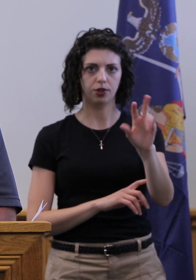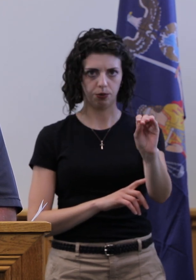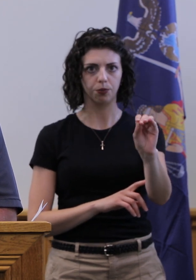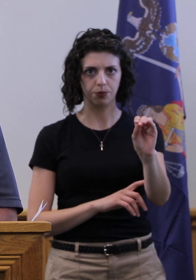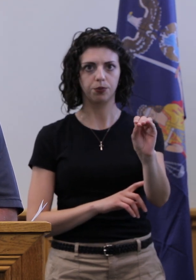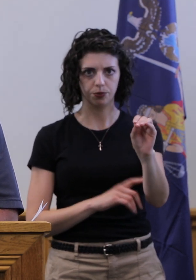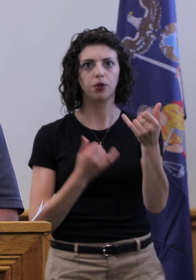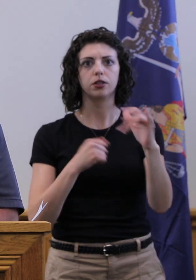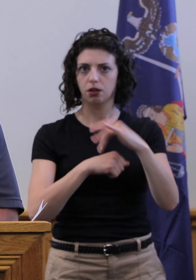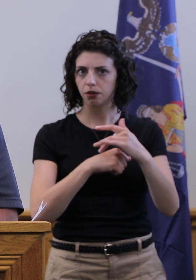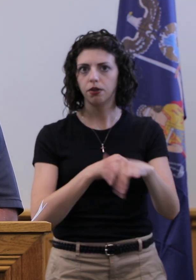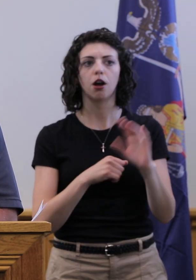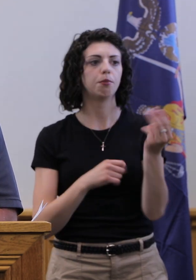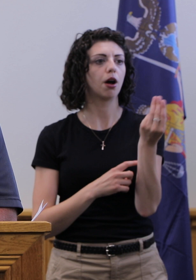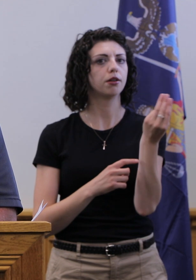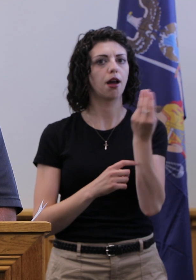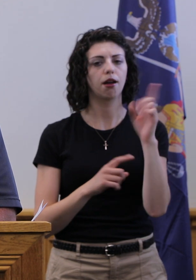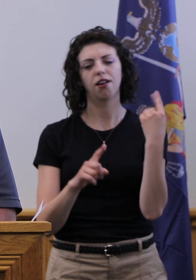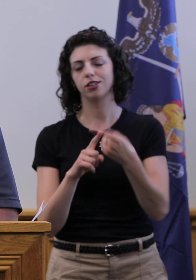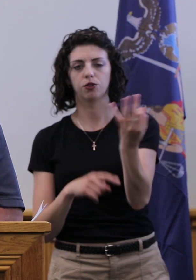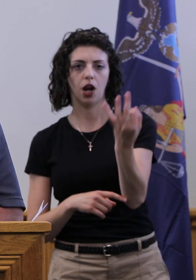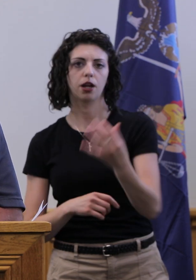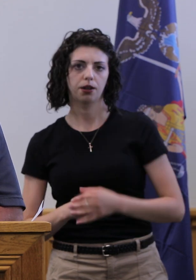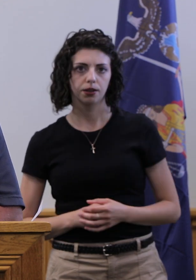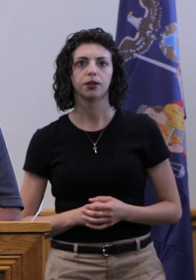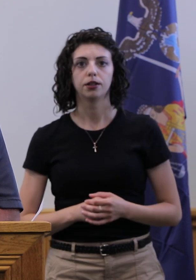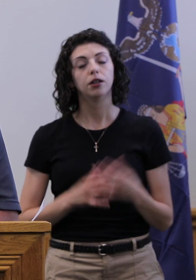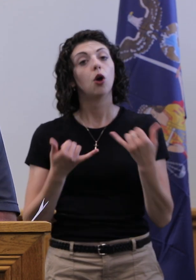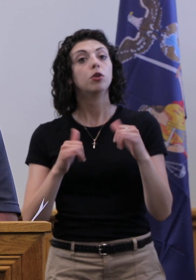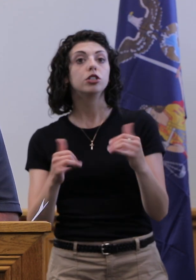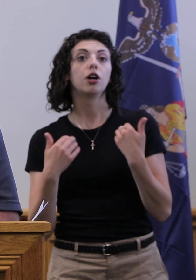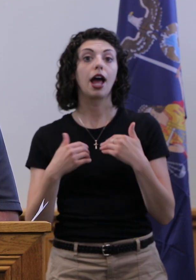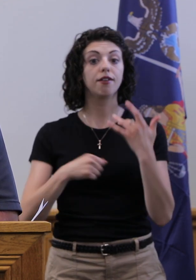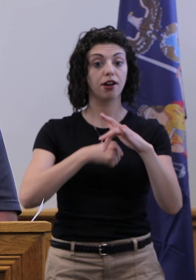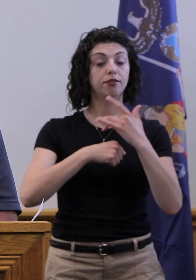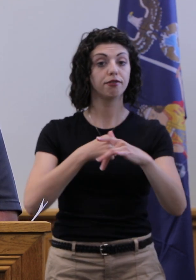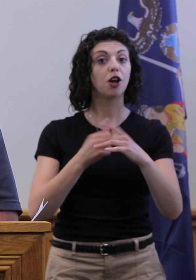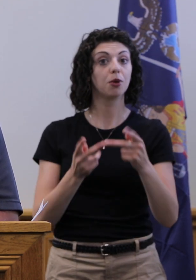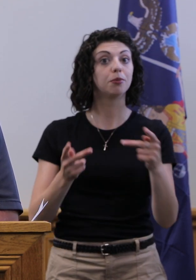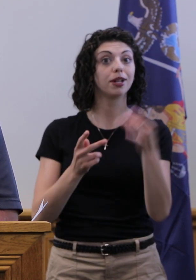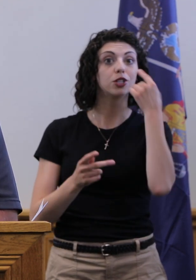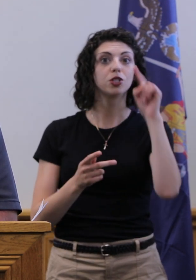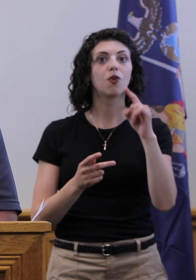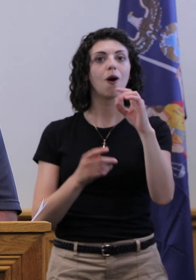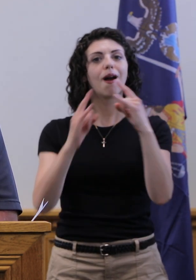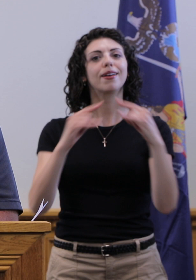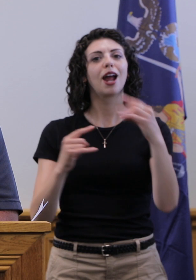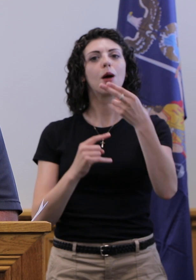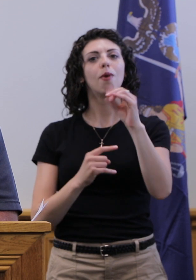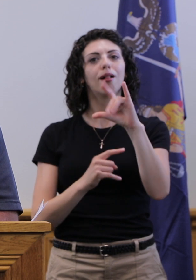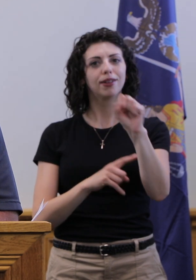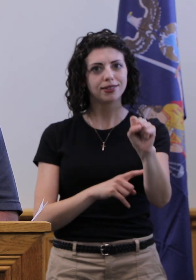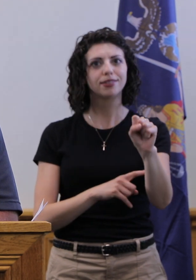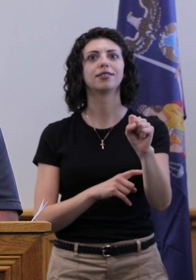315-349-3330, is open Monday through Friday. There are still openings for the Camp Hollis Day Camp program. There's a variety